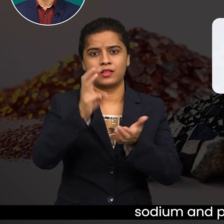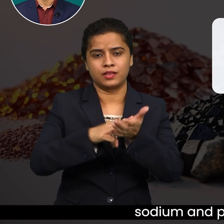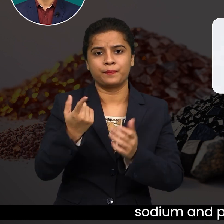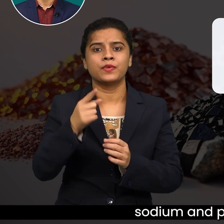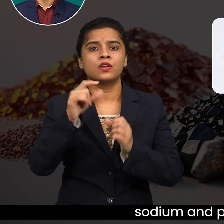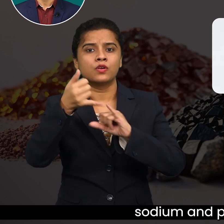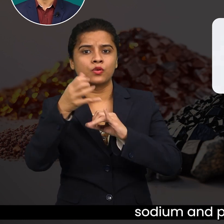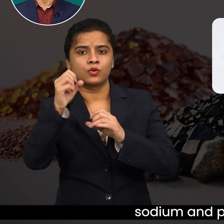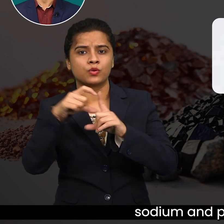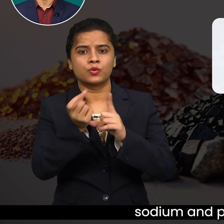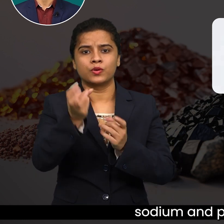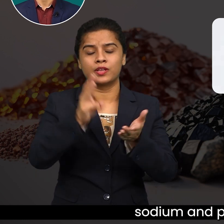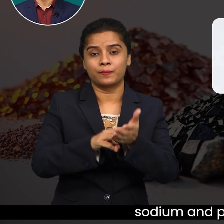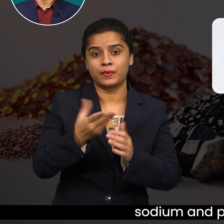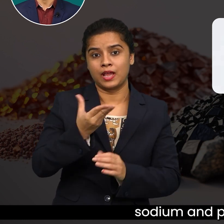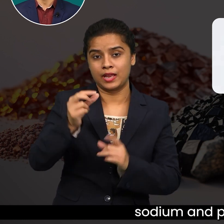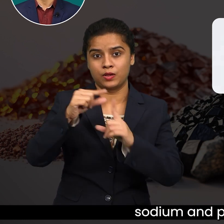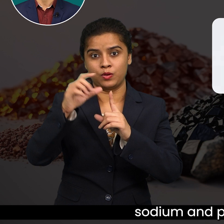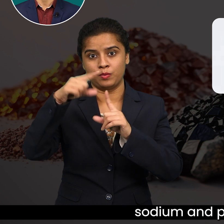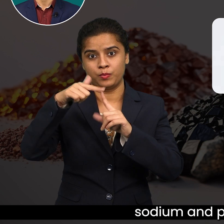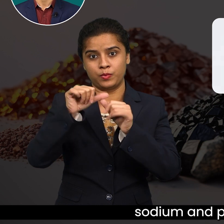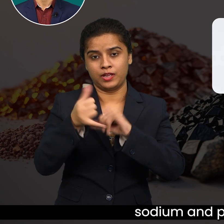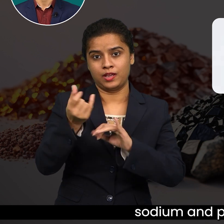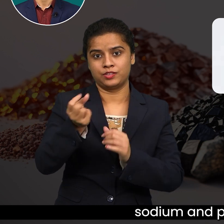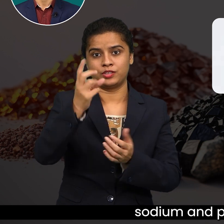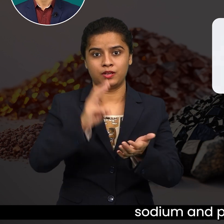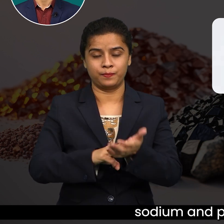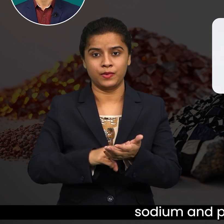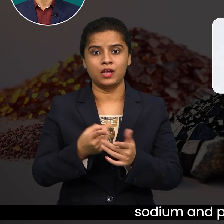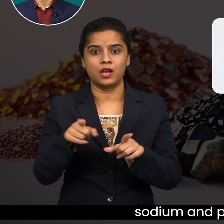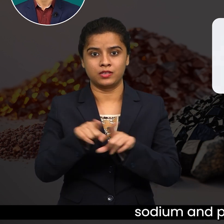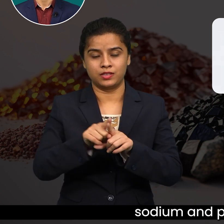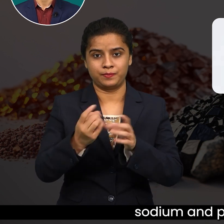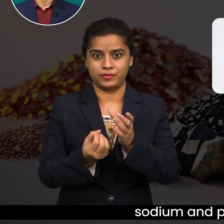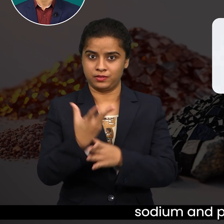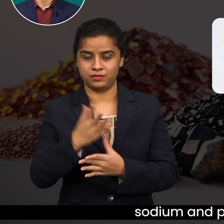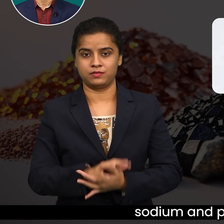sodium, and potassium, are exceptions.